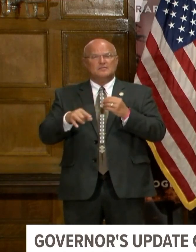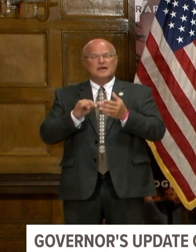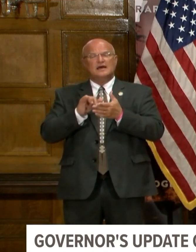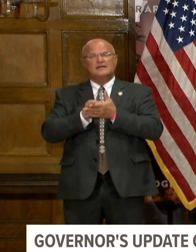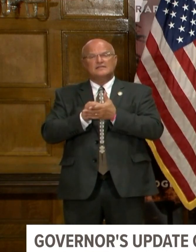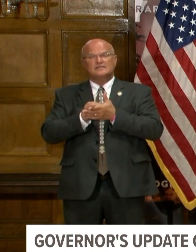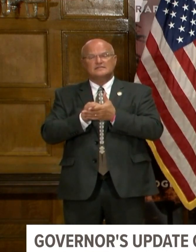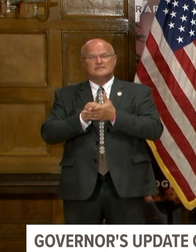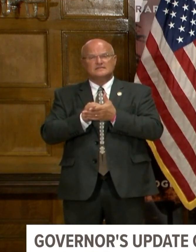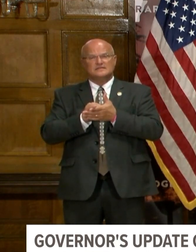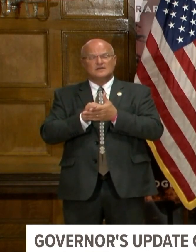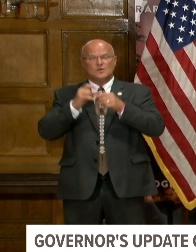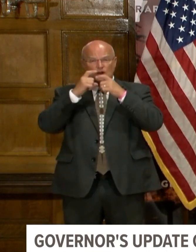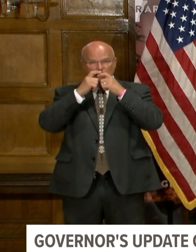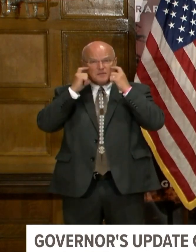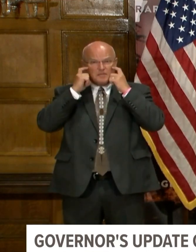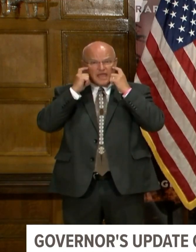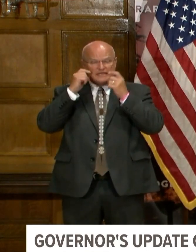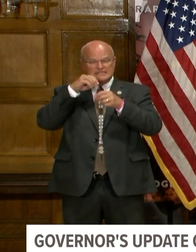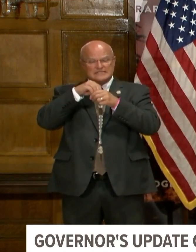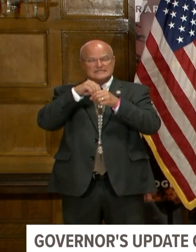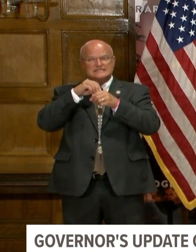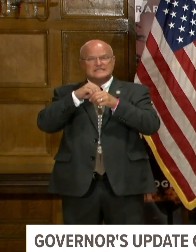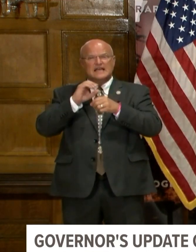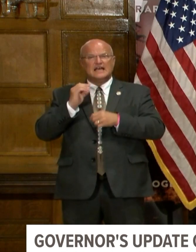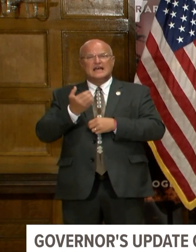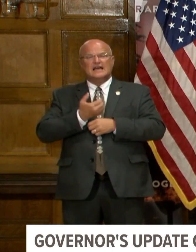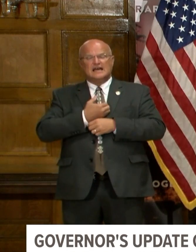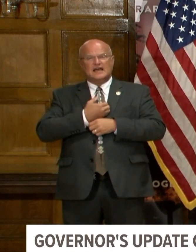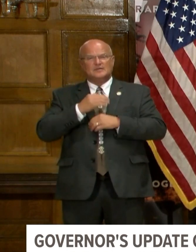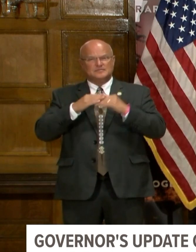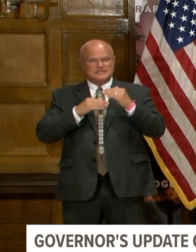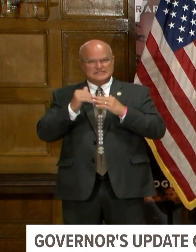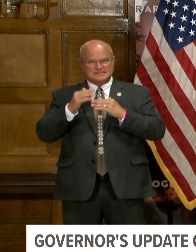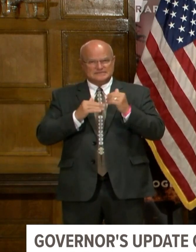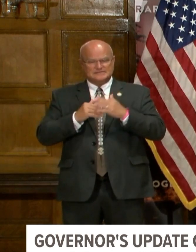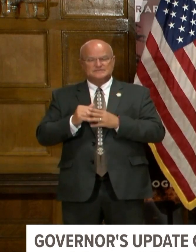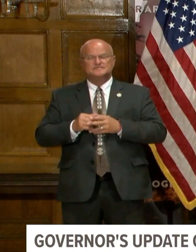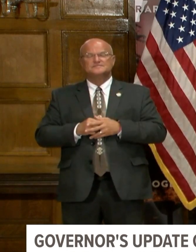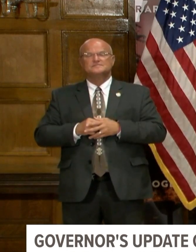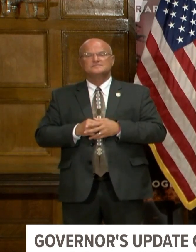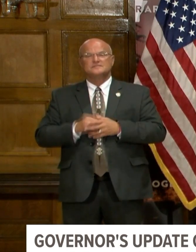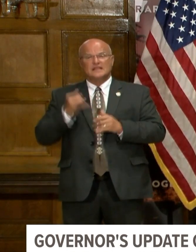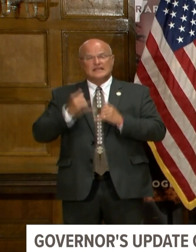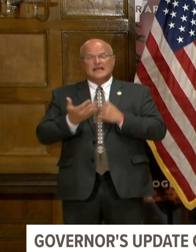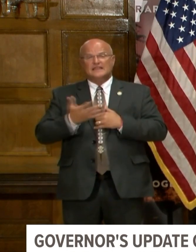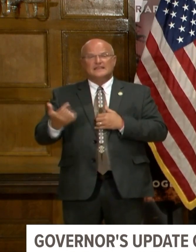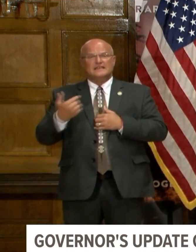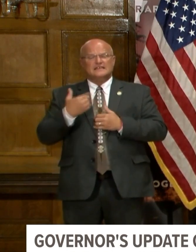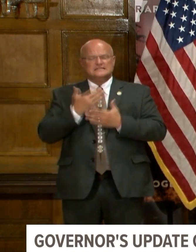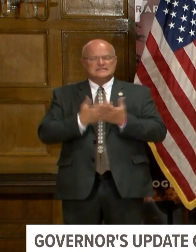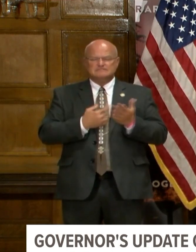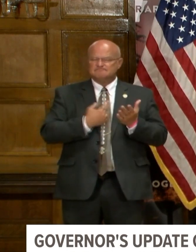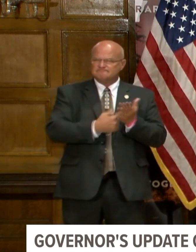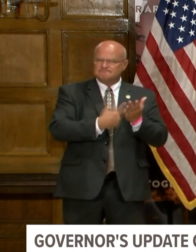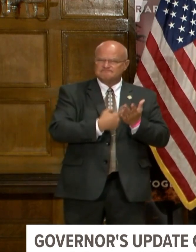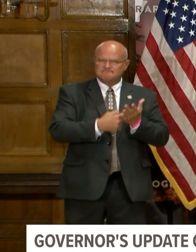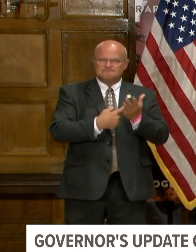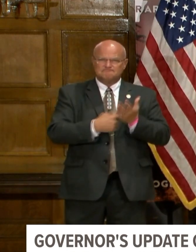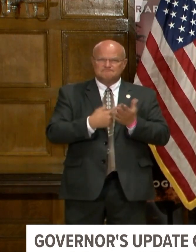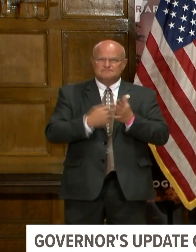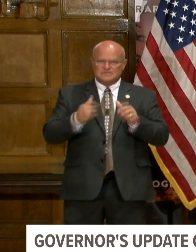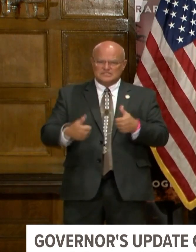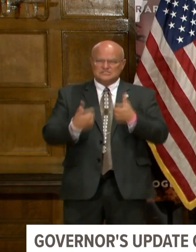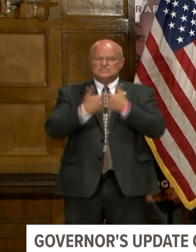the wearing of masks within our facilities. Last thing I wanted to highlight, there has been some talk of the